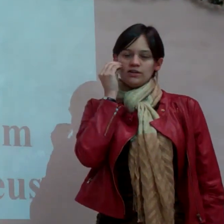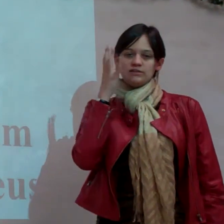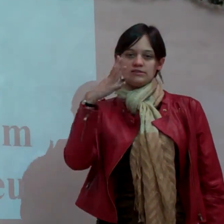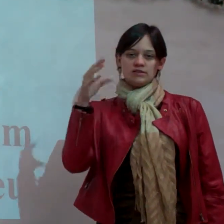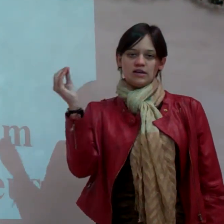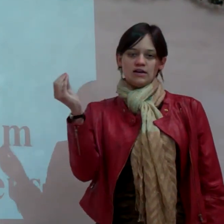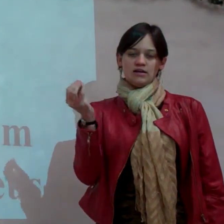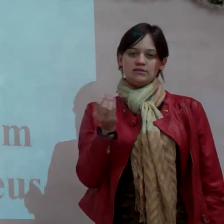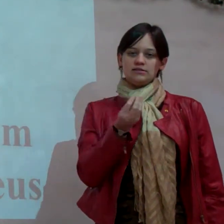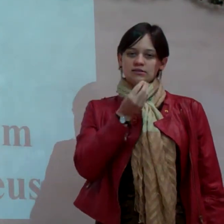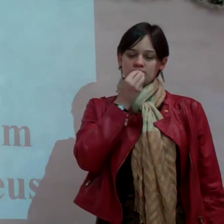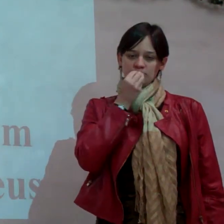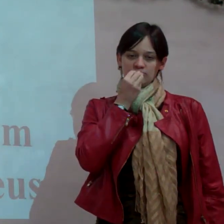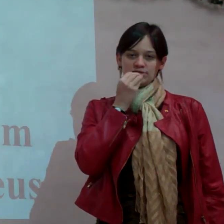flores et cibus